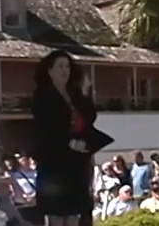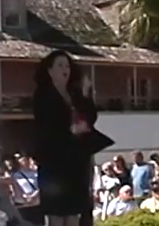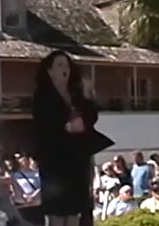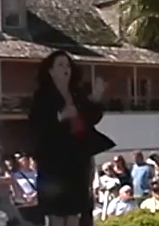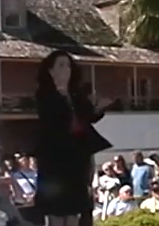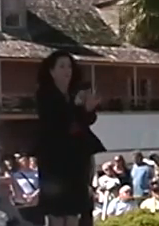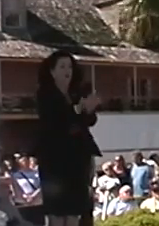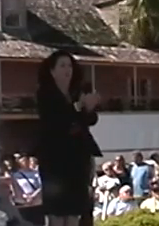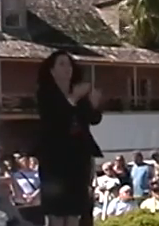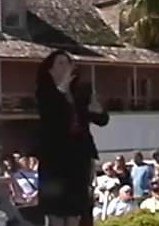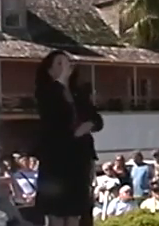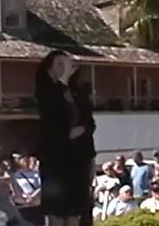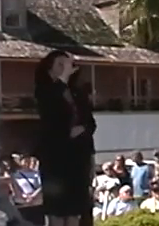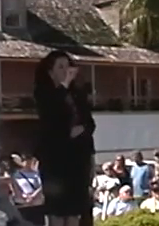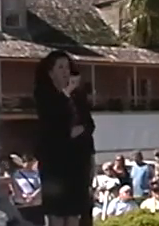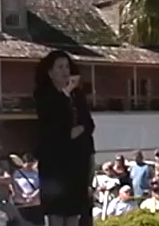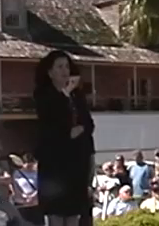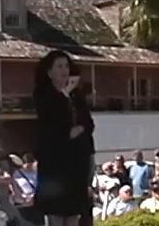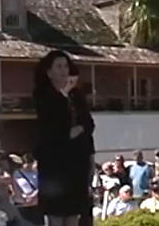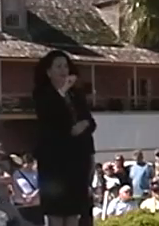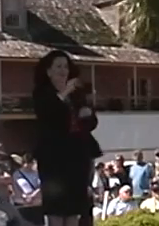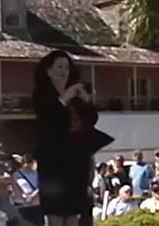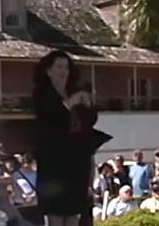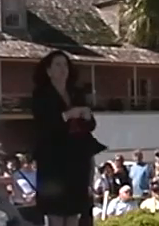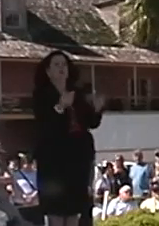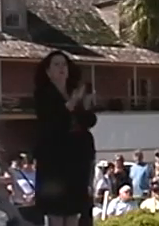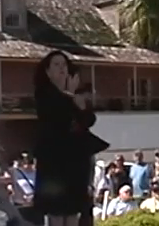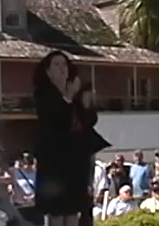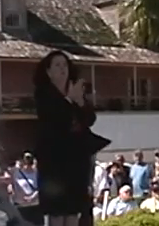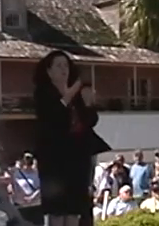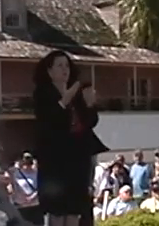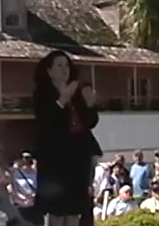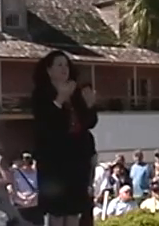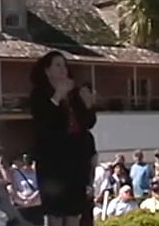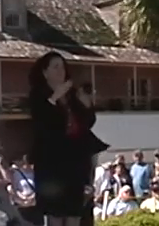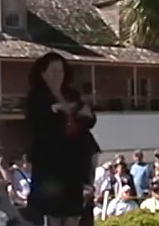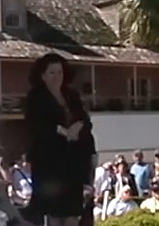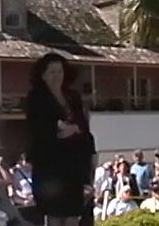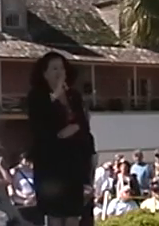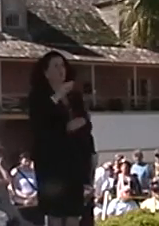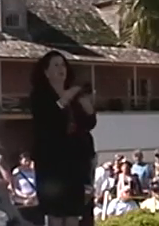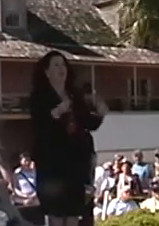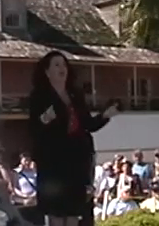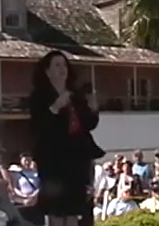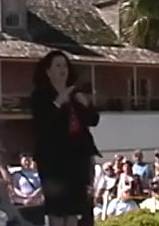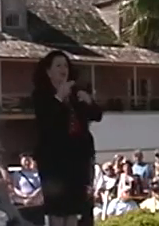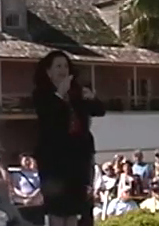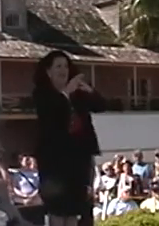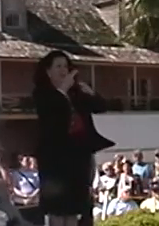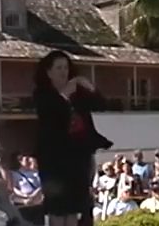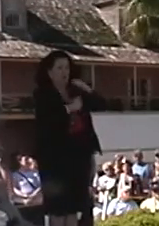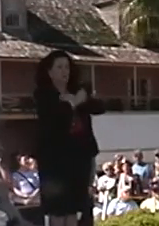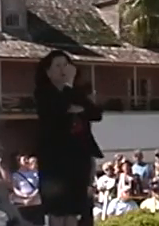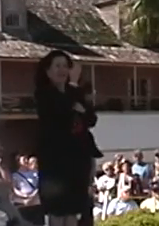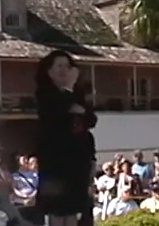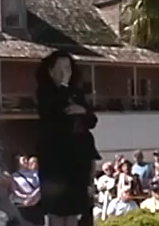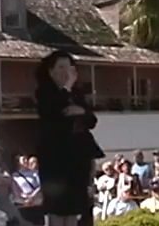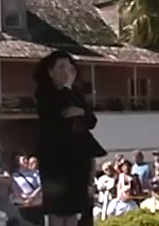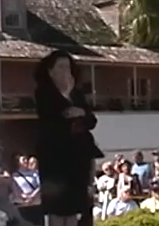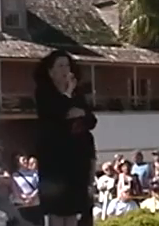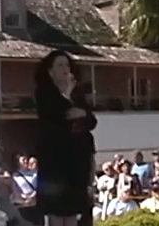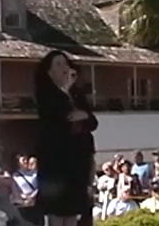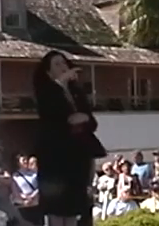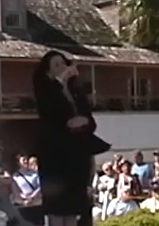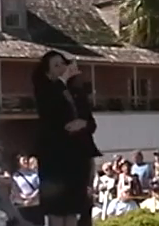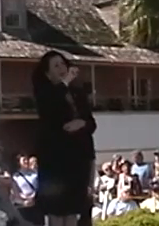La Florida, namely the newly discovered land after the celebration of the Pascua Florida or Easter. Once